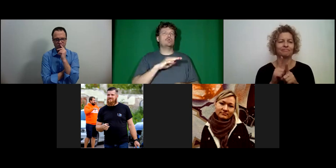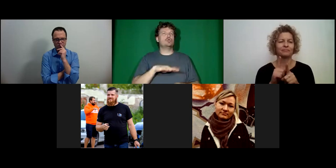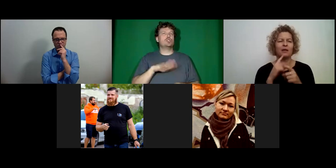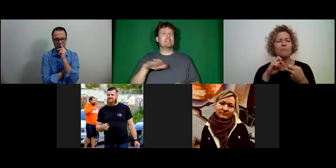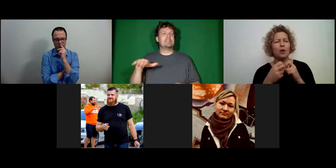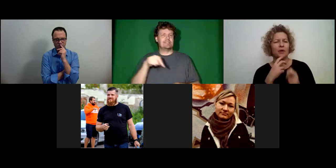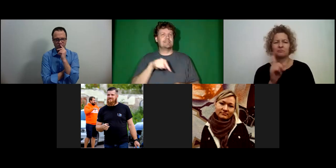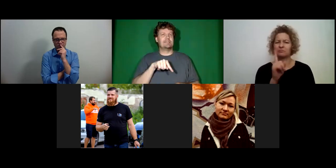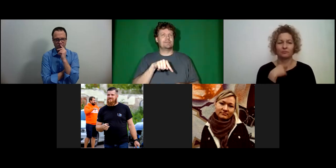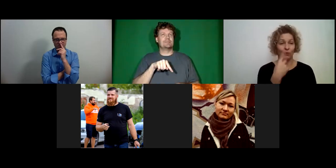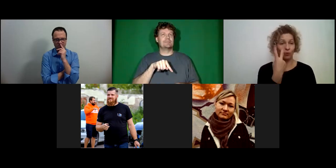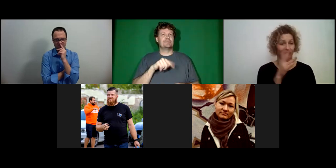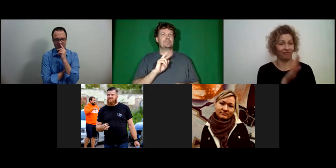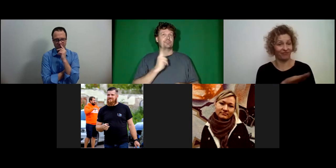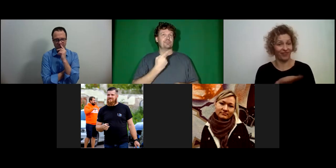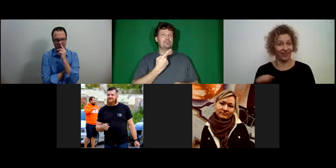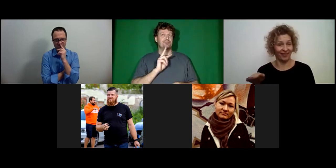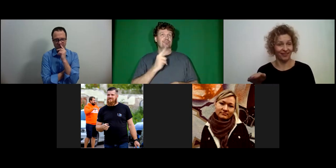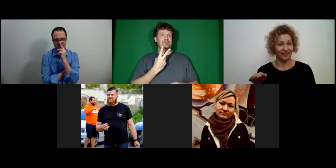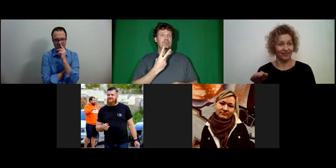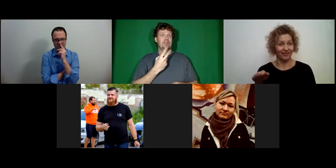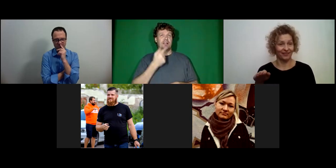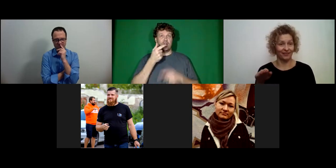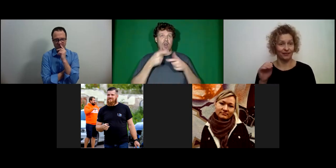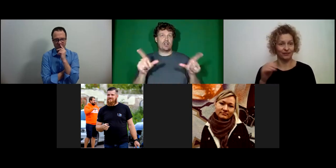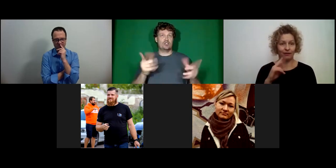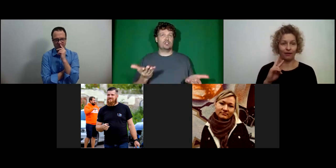Mm-hmm. And it wasn't an issue. I have 2 children